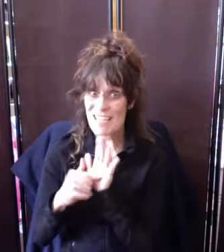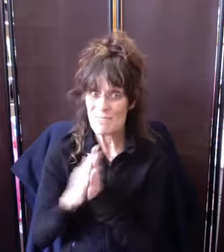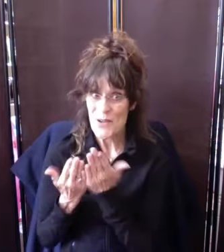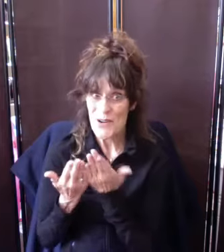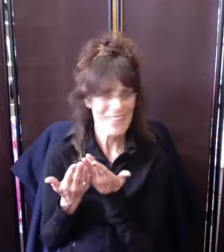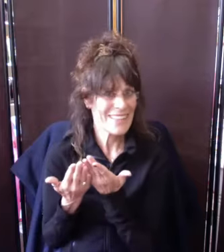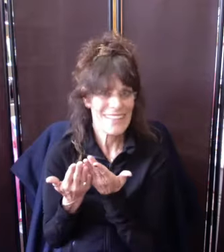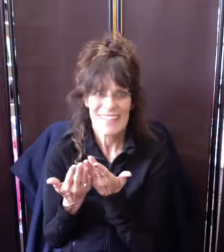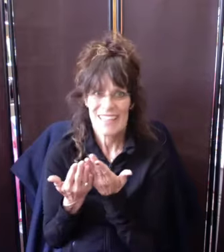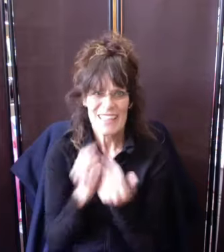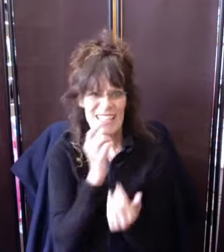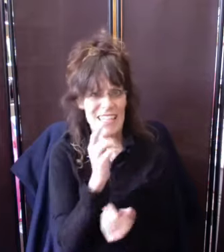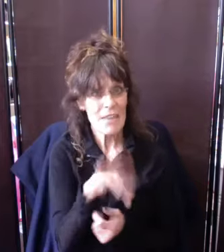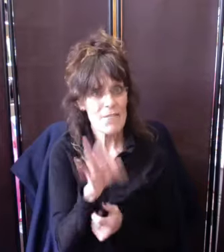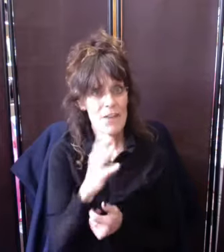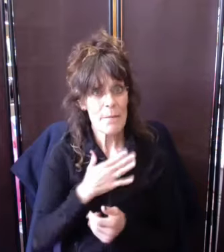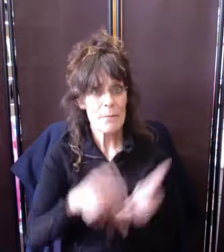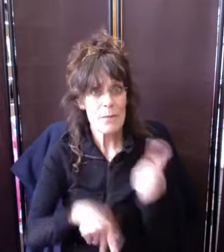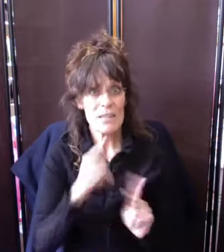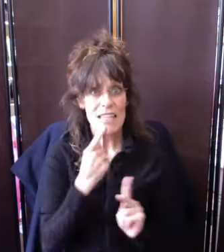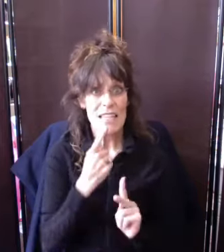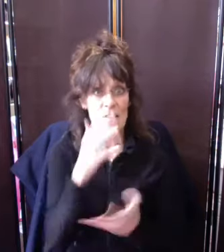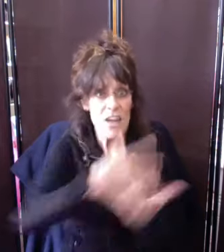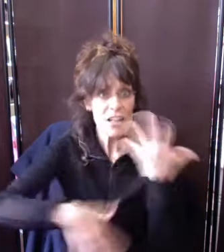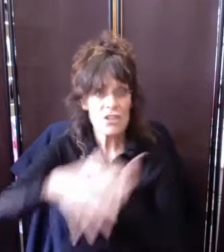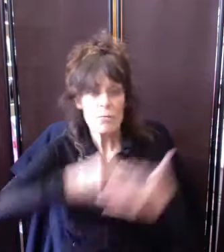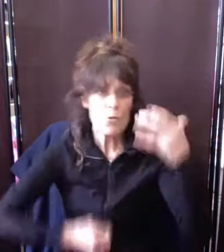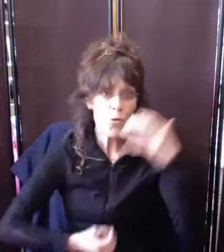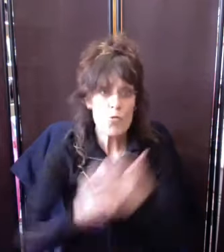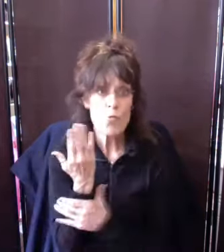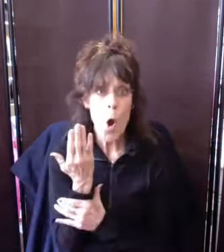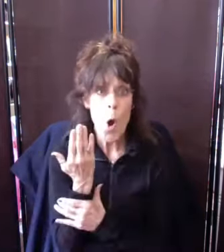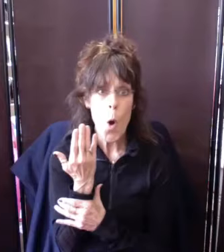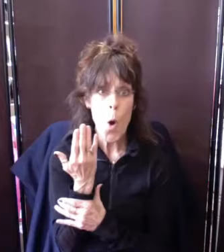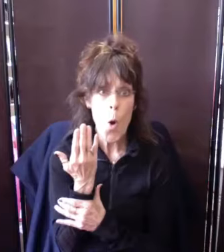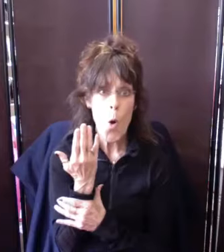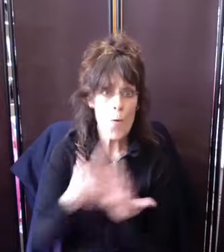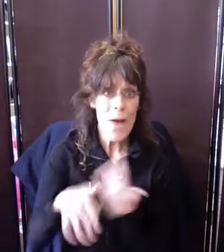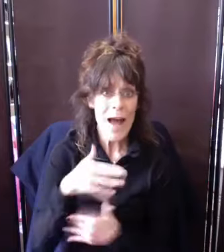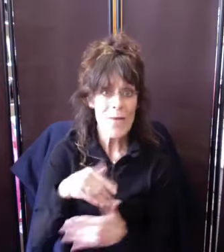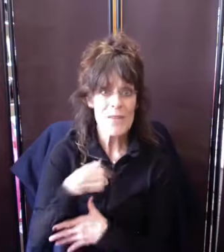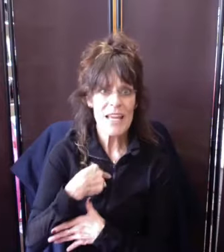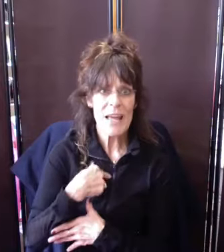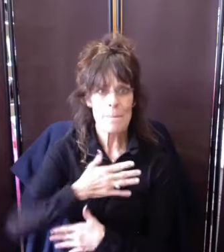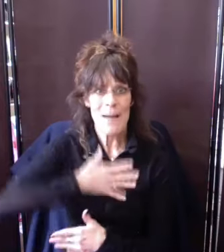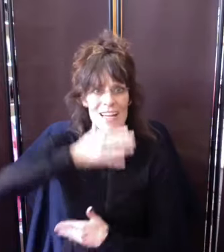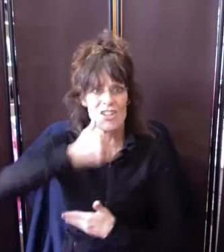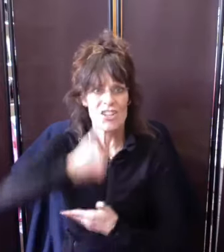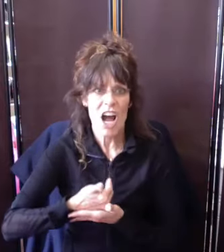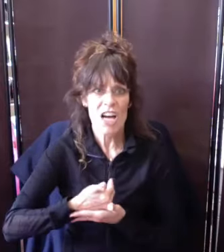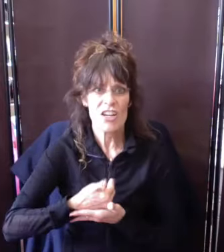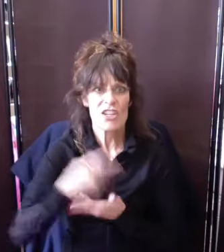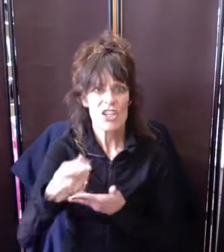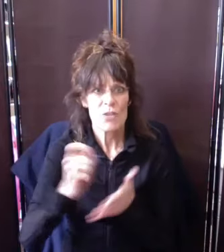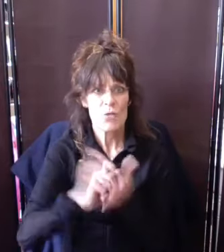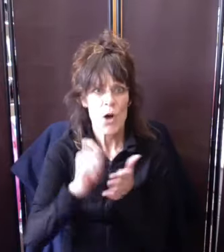I'm going to find my people. It says the fellowship's going to grow up around me. And my daughter, at the end of this school year, she had to write an essay. And you know what that essay was? How